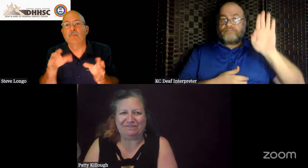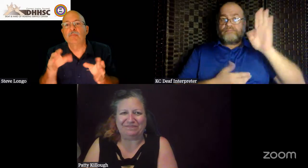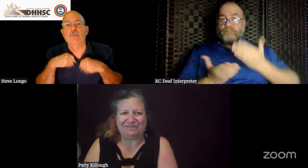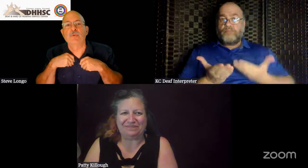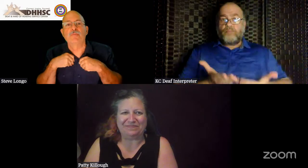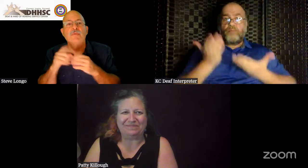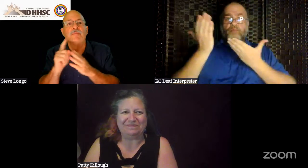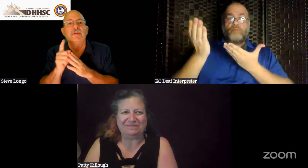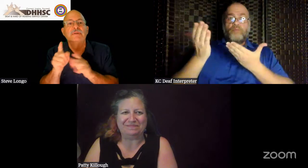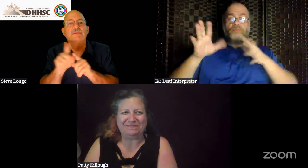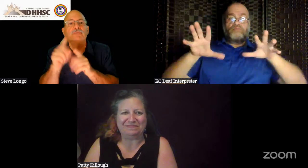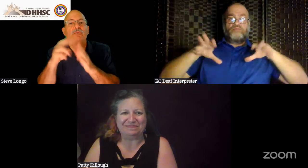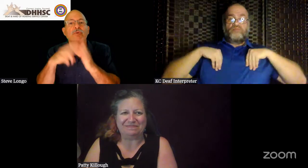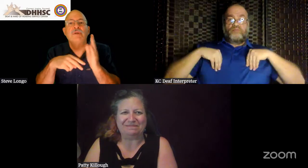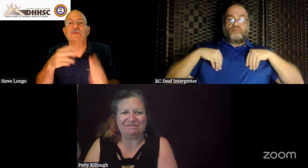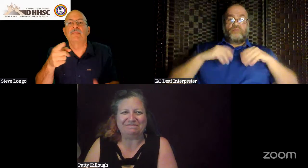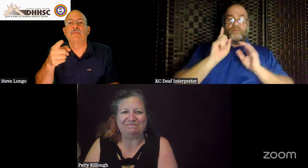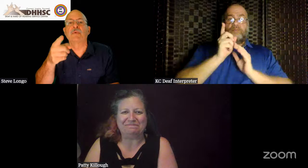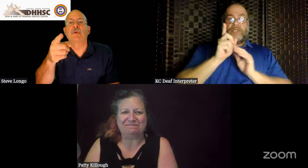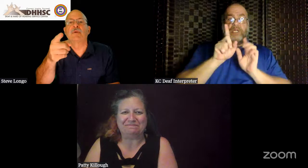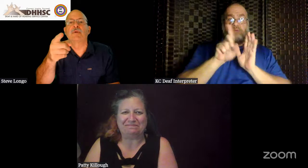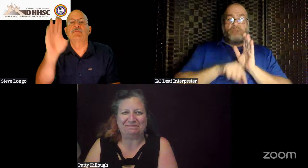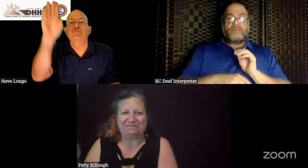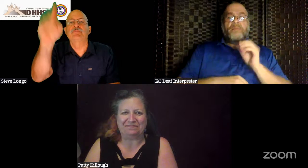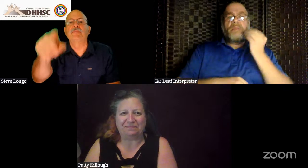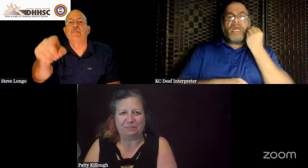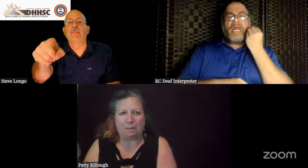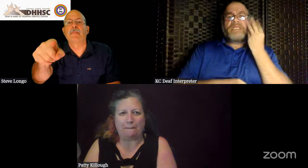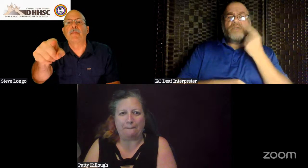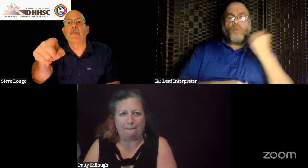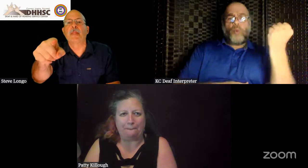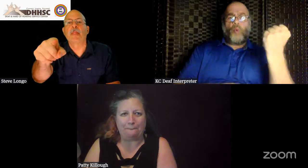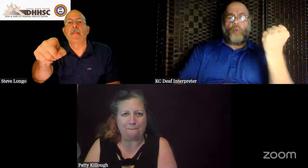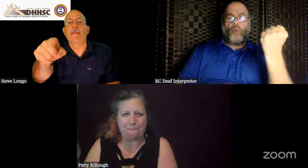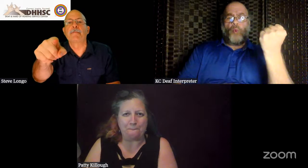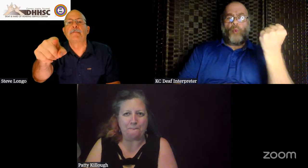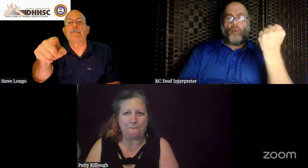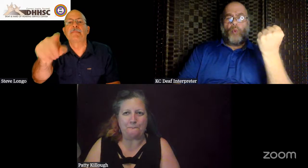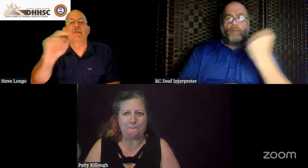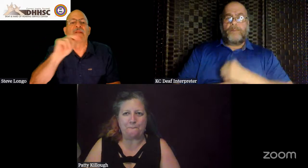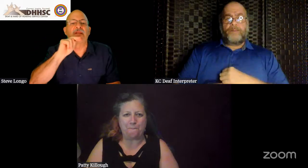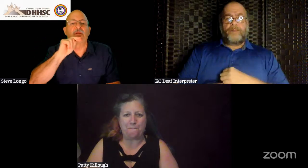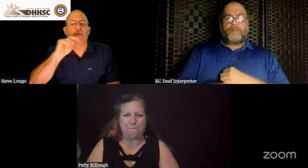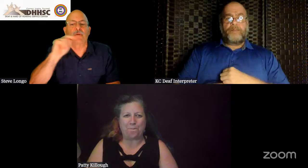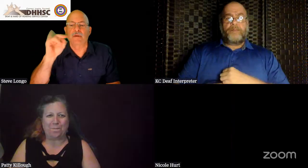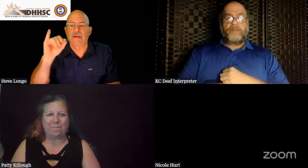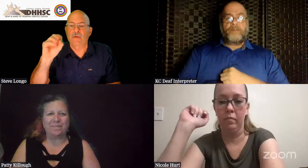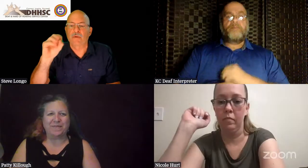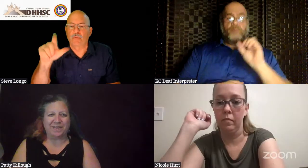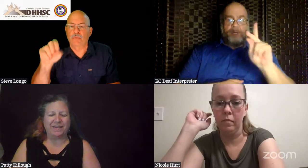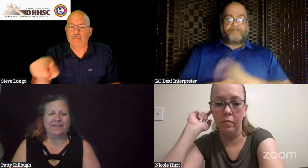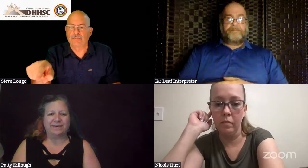reviewed them. And so we need an official motion to accept the minutes into the record.